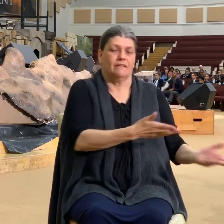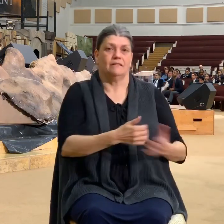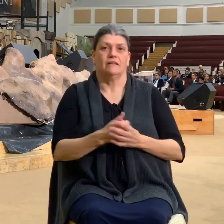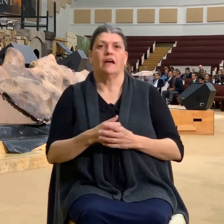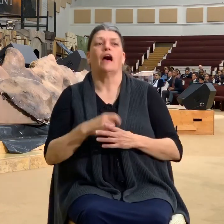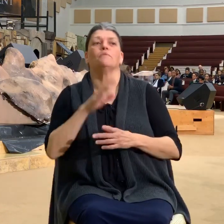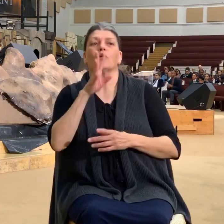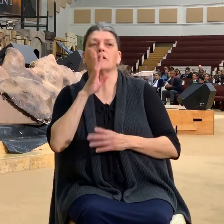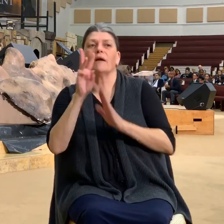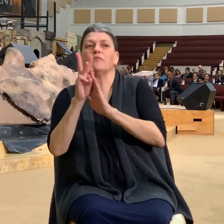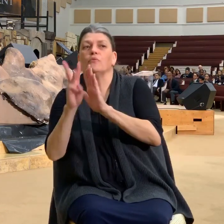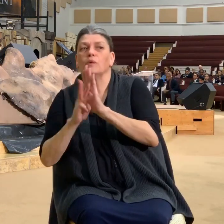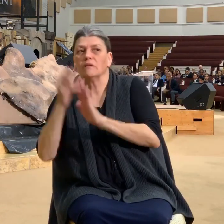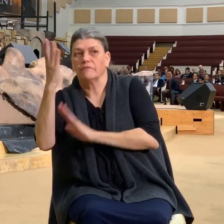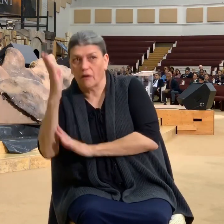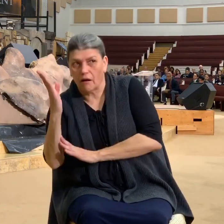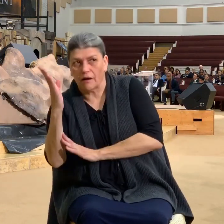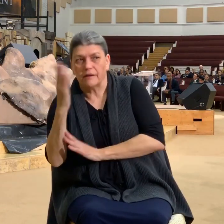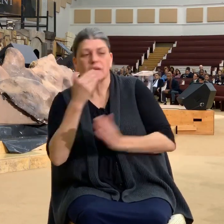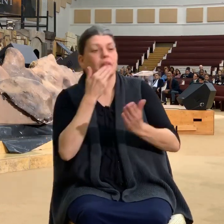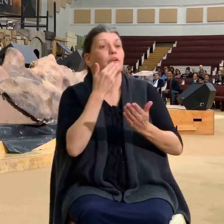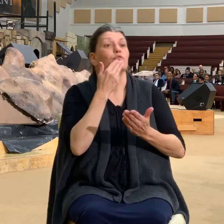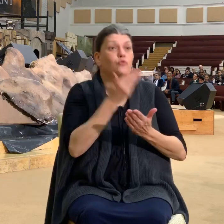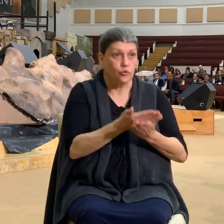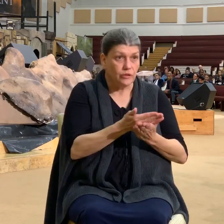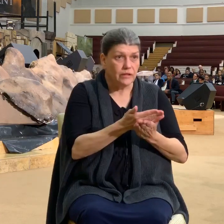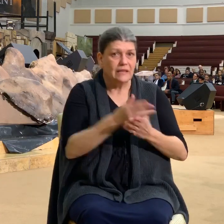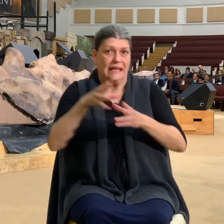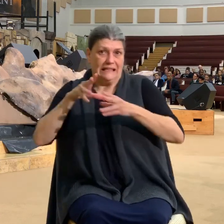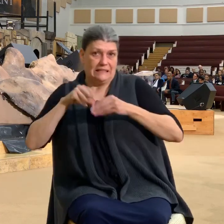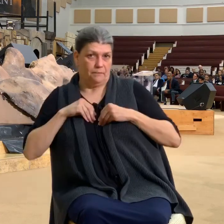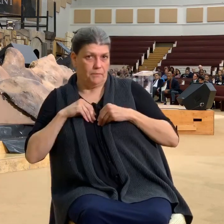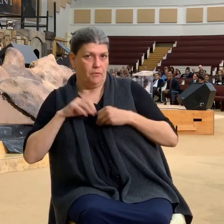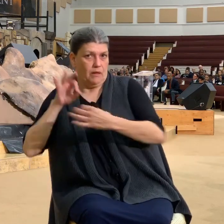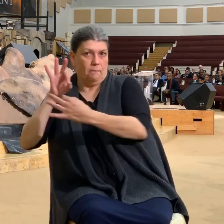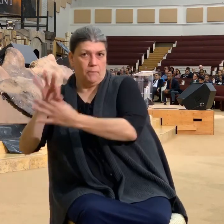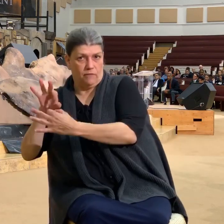of God. There's good, there's acceptable, there's the perfect will of God.